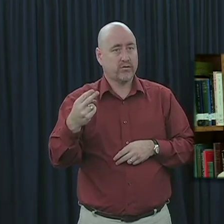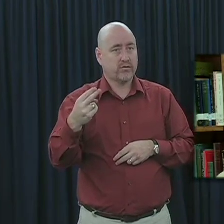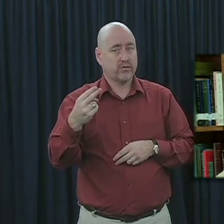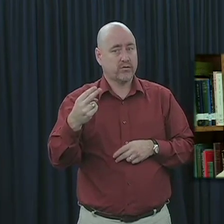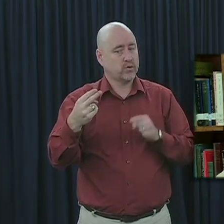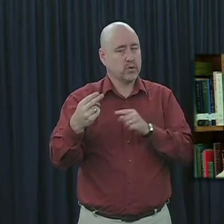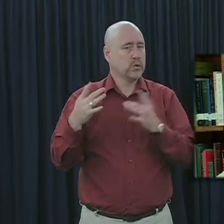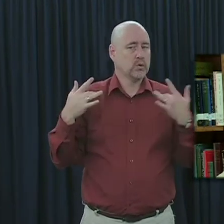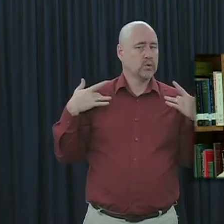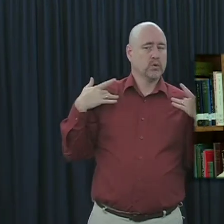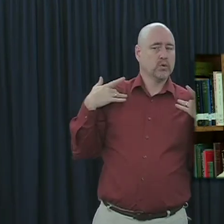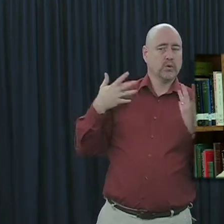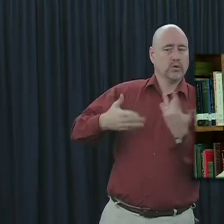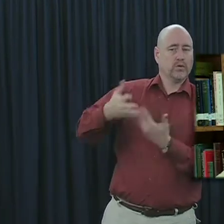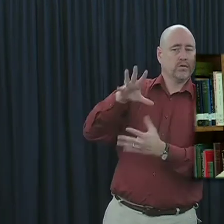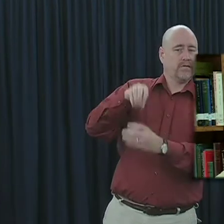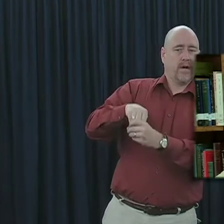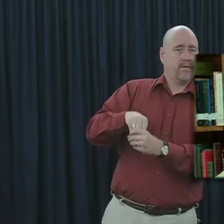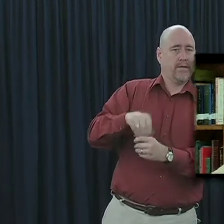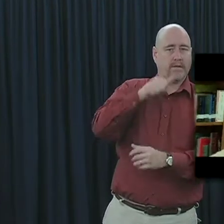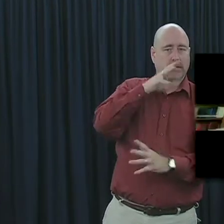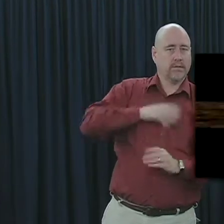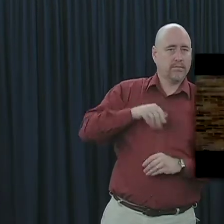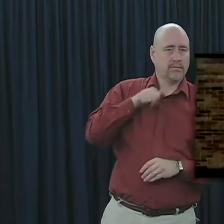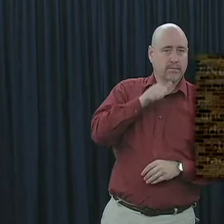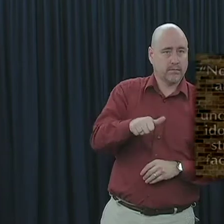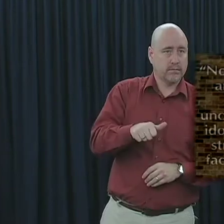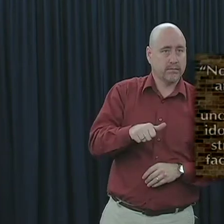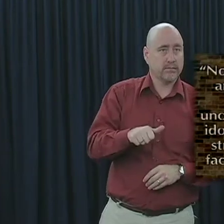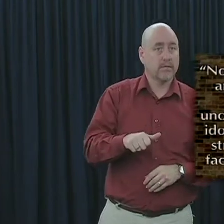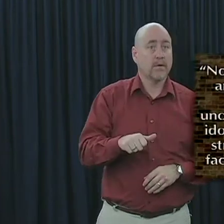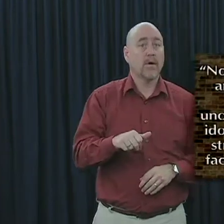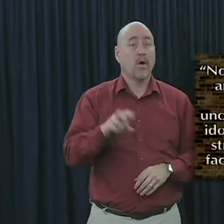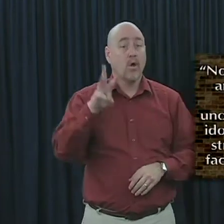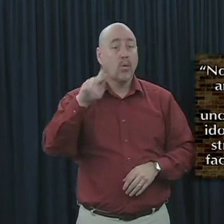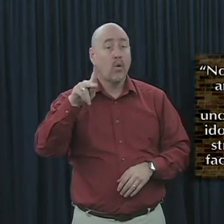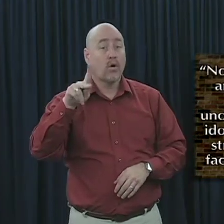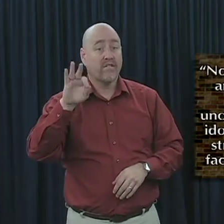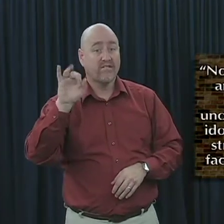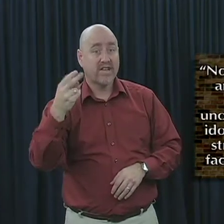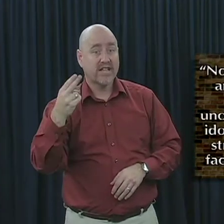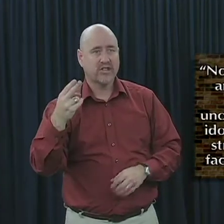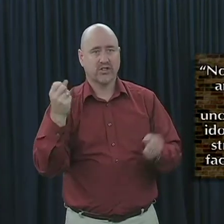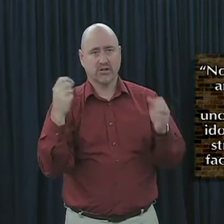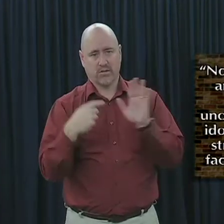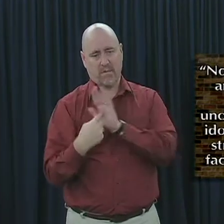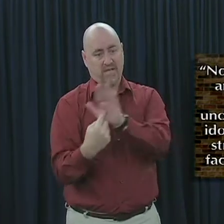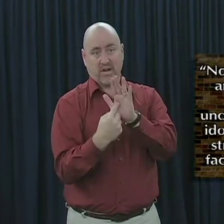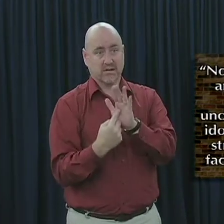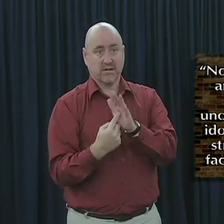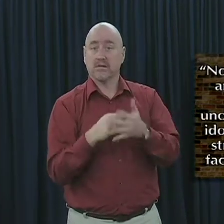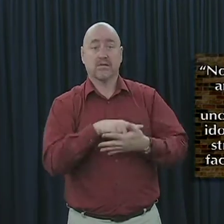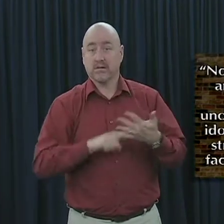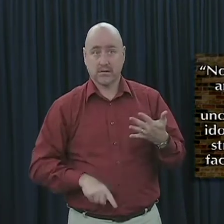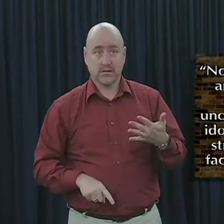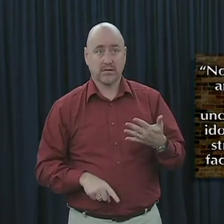which must not be practiced nor tolerated. Now the works of the flesh are manifest which are these